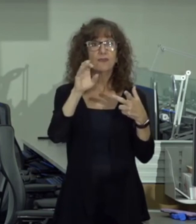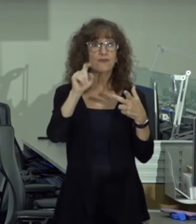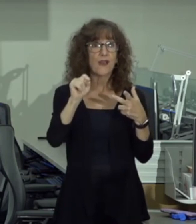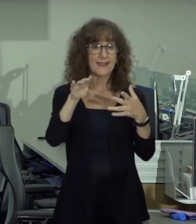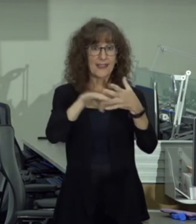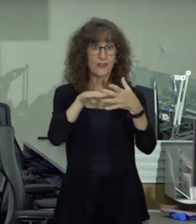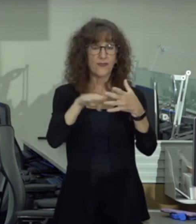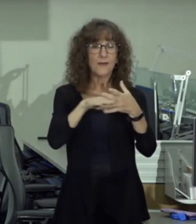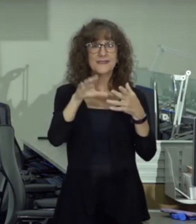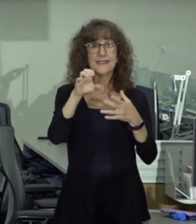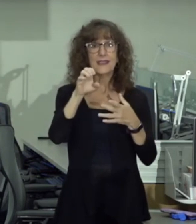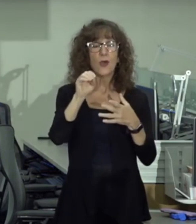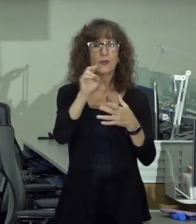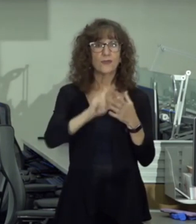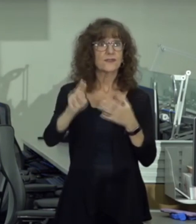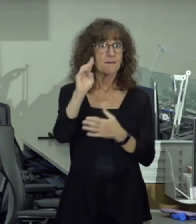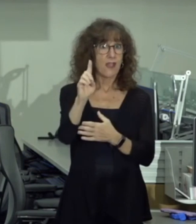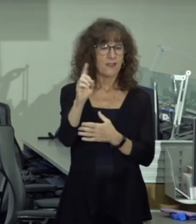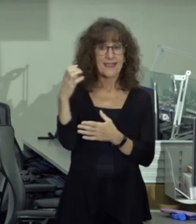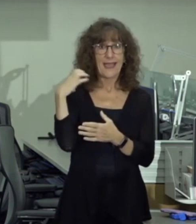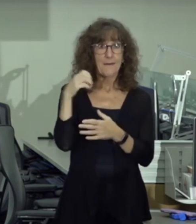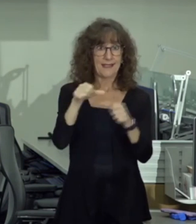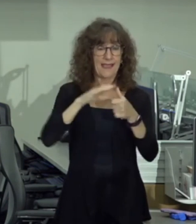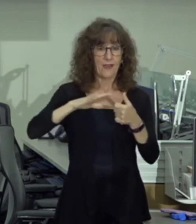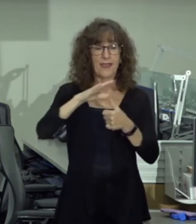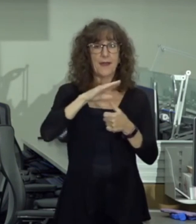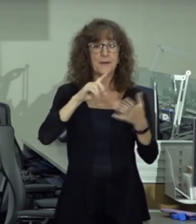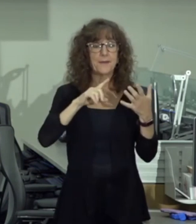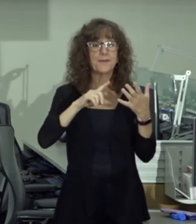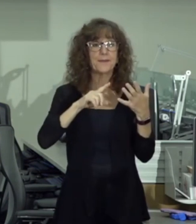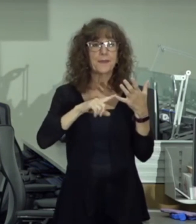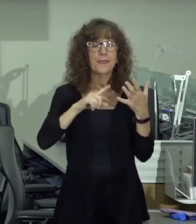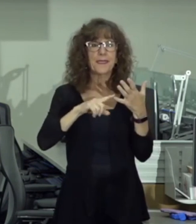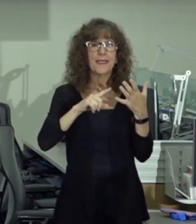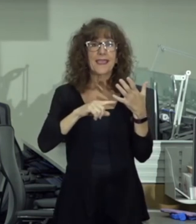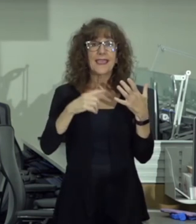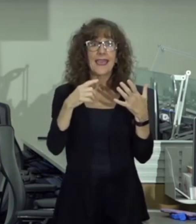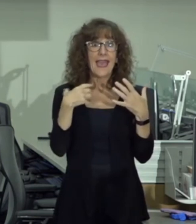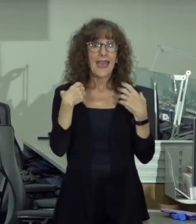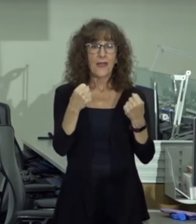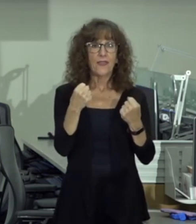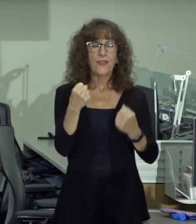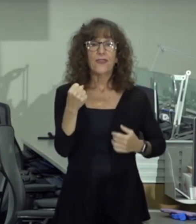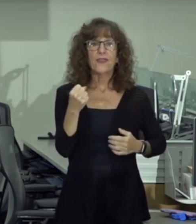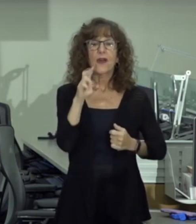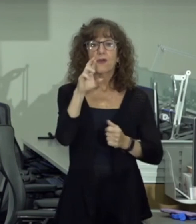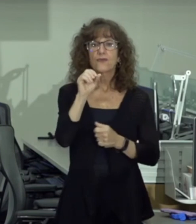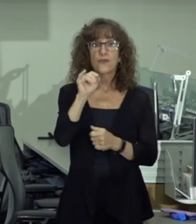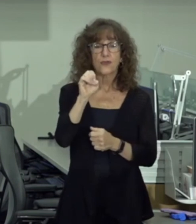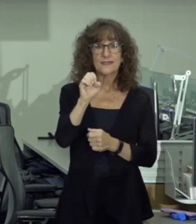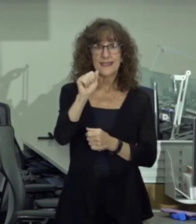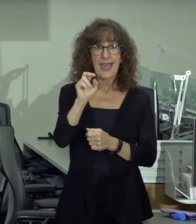and CEO of the University of Maryland Capital Region Health, will chair the Health Subcommittee. Rosie Allen